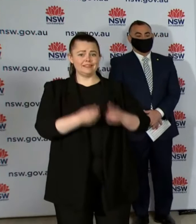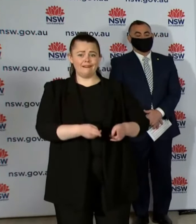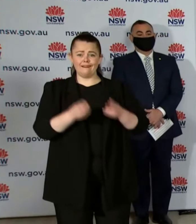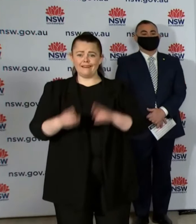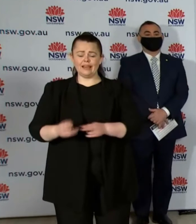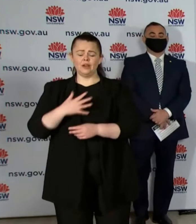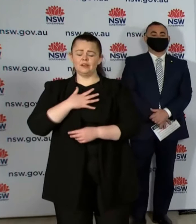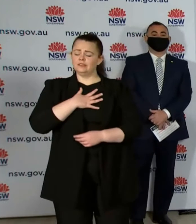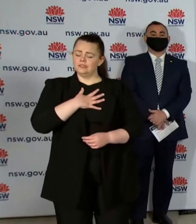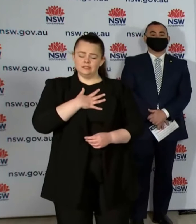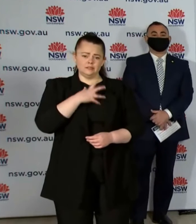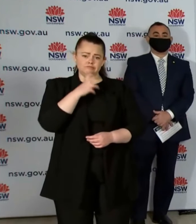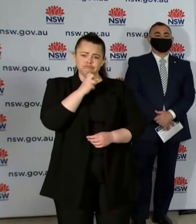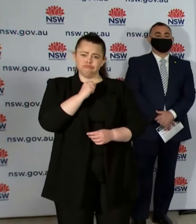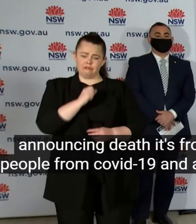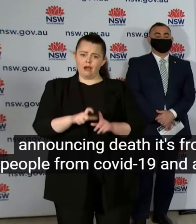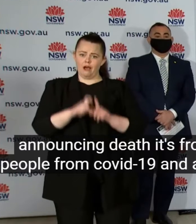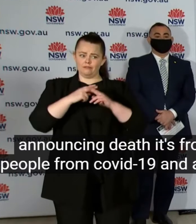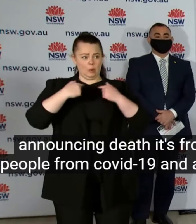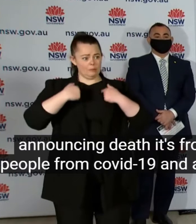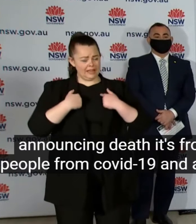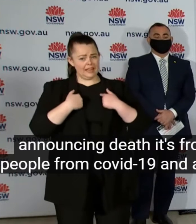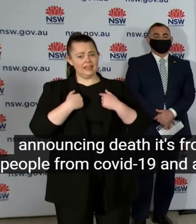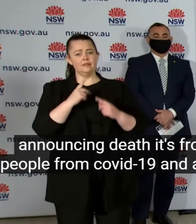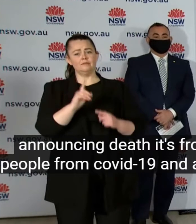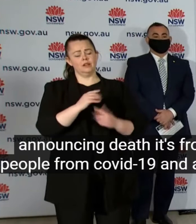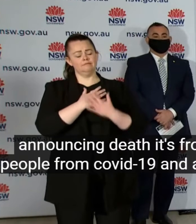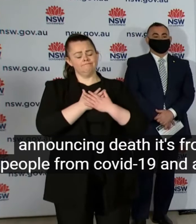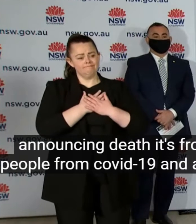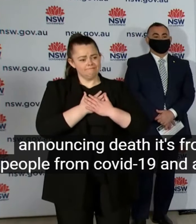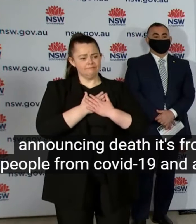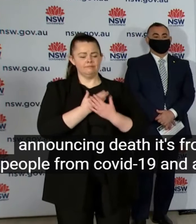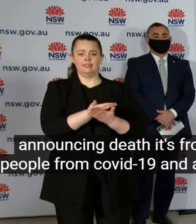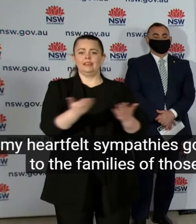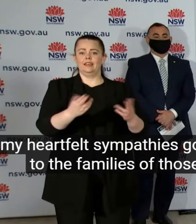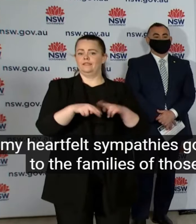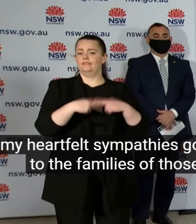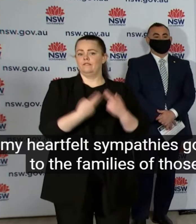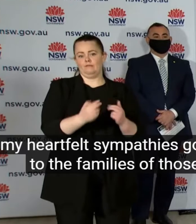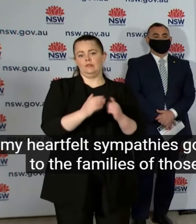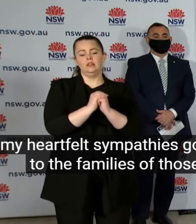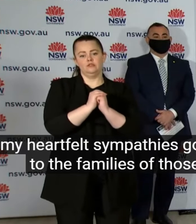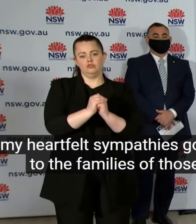and again, my heartfelt sympathies go out to the families of those individuals who have lost their lives.